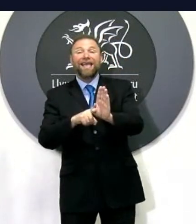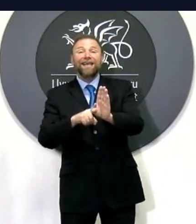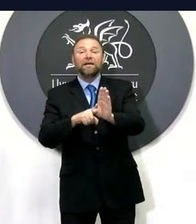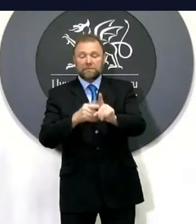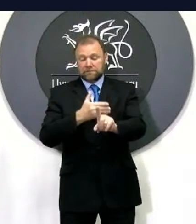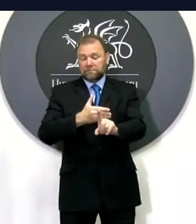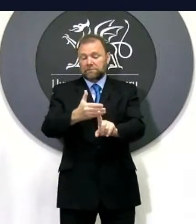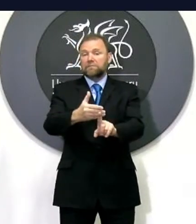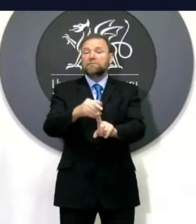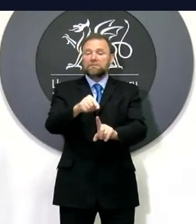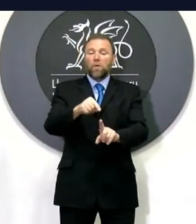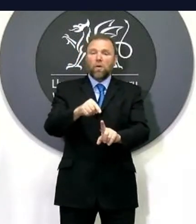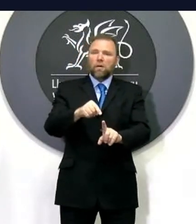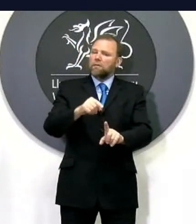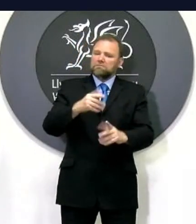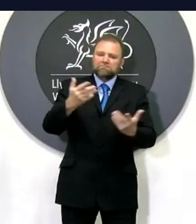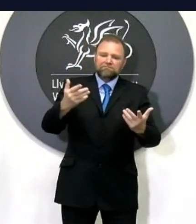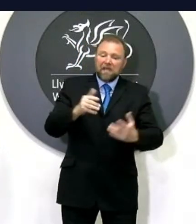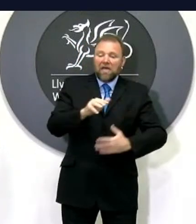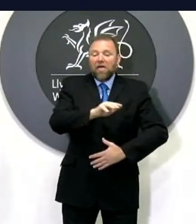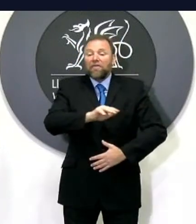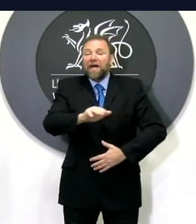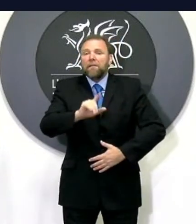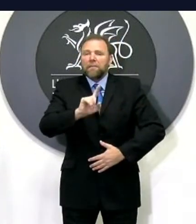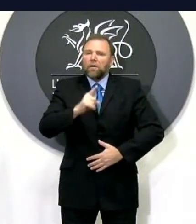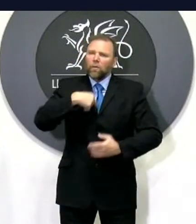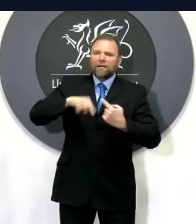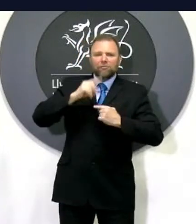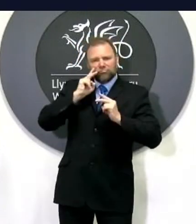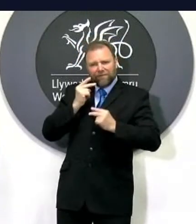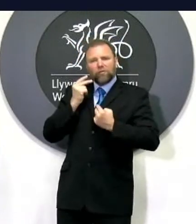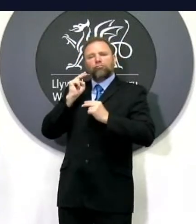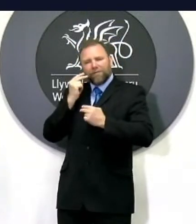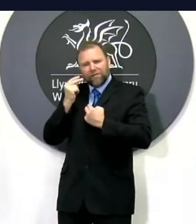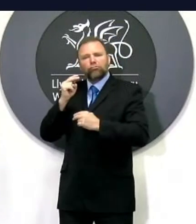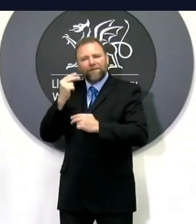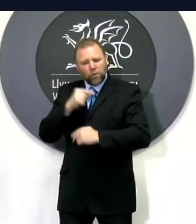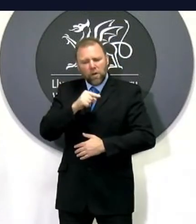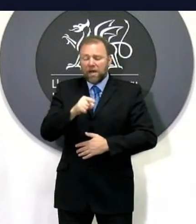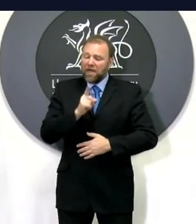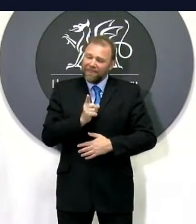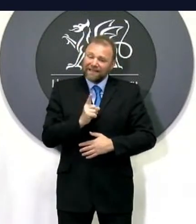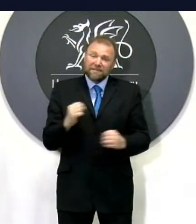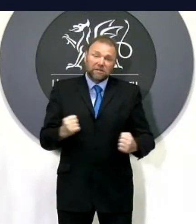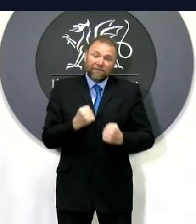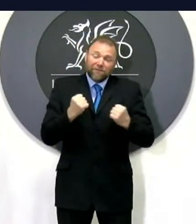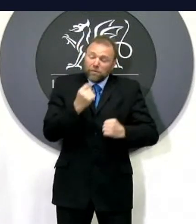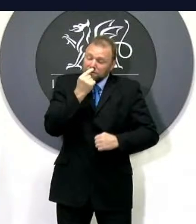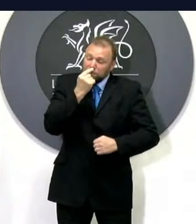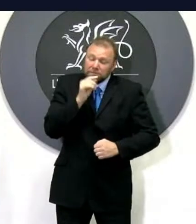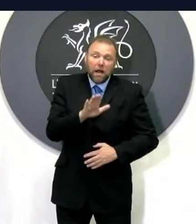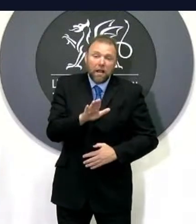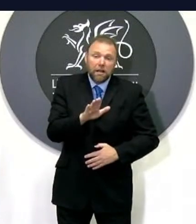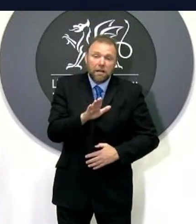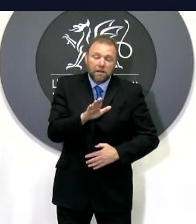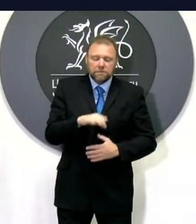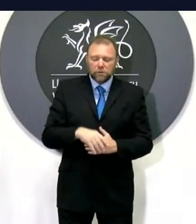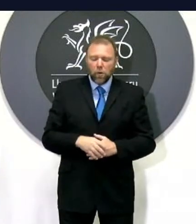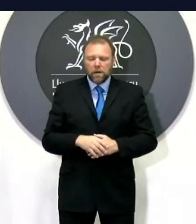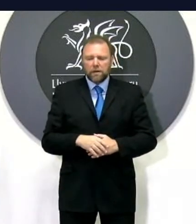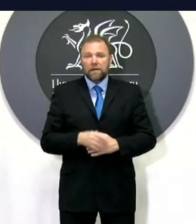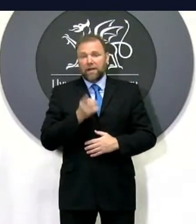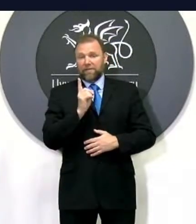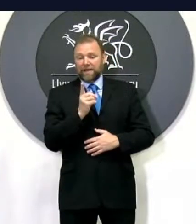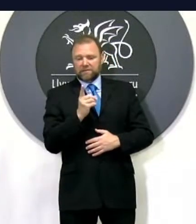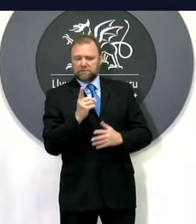we'll always keep them under review because of the public health situation, but I think that they are as firm as we can be. That casts us 6 weeks